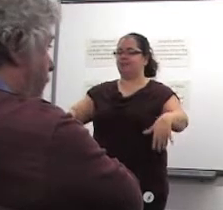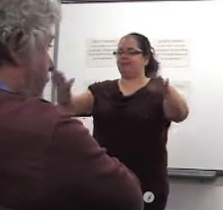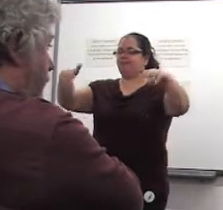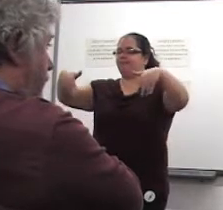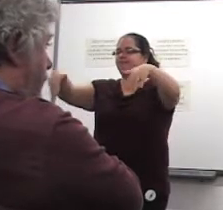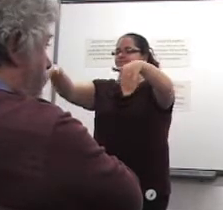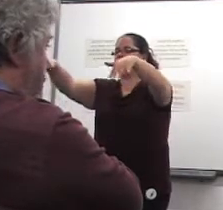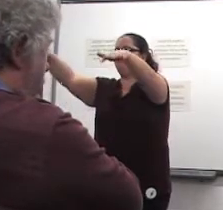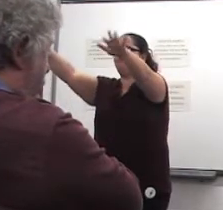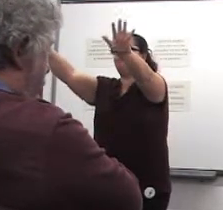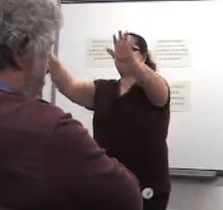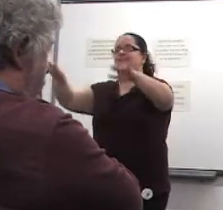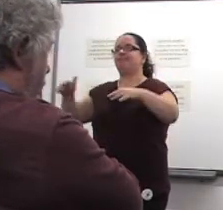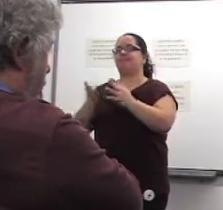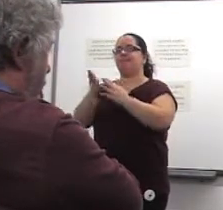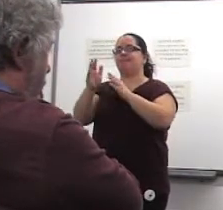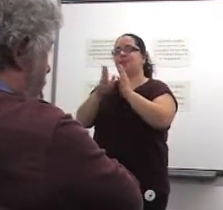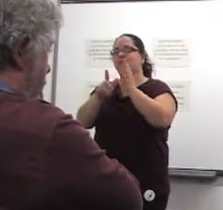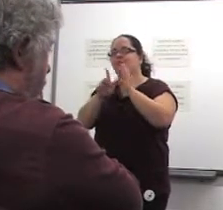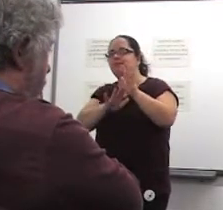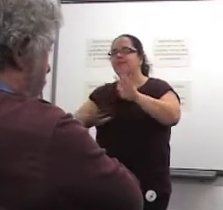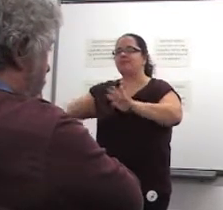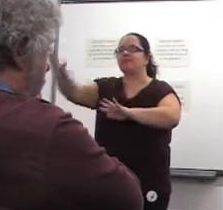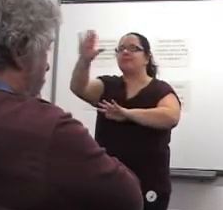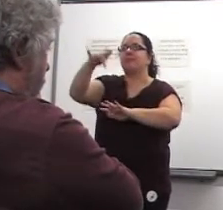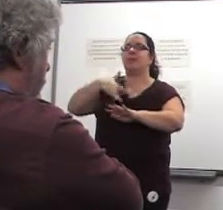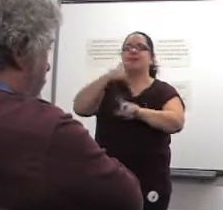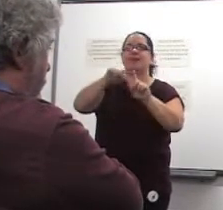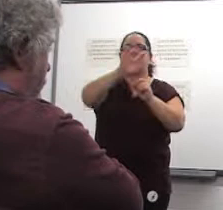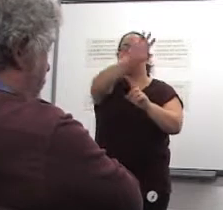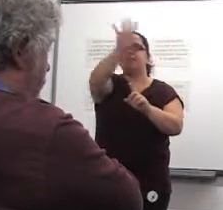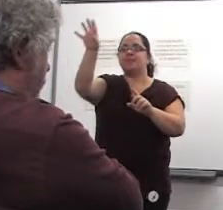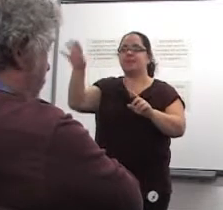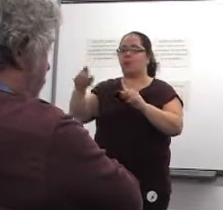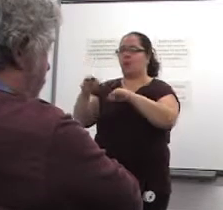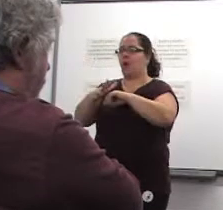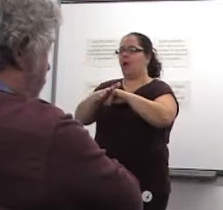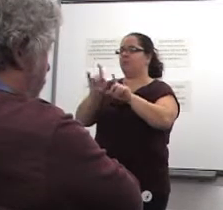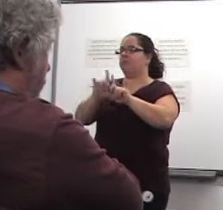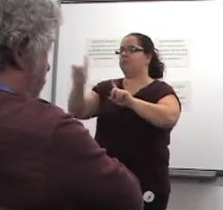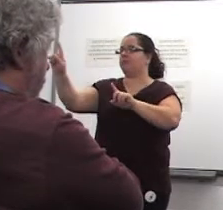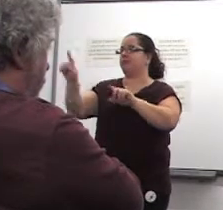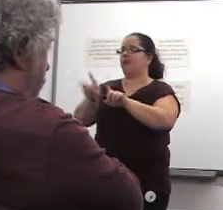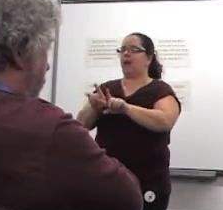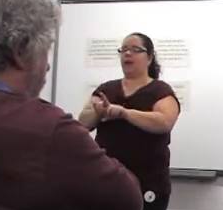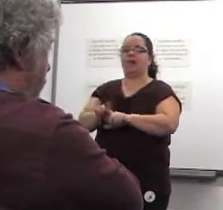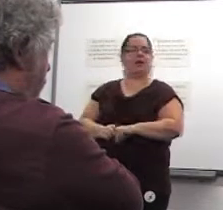left home and scattered themselves across the country. His wife had left too.